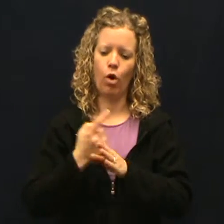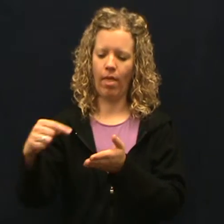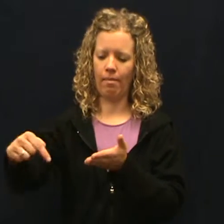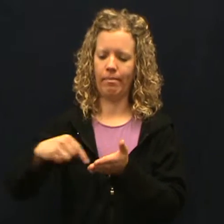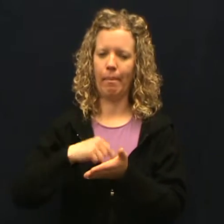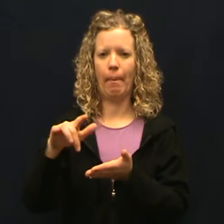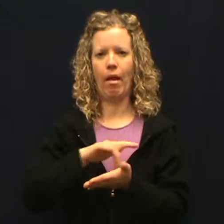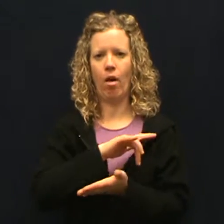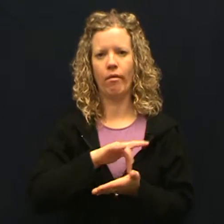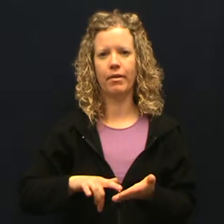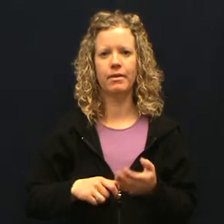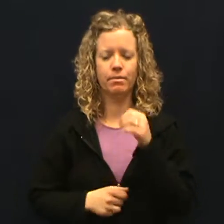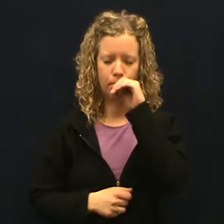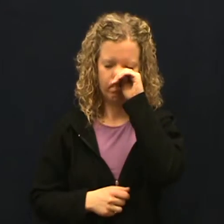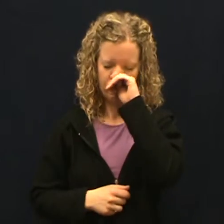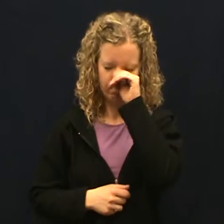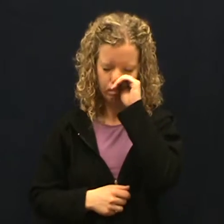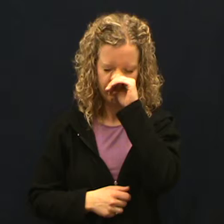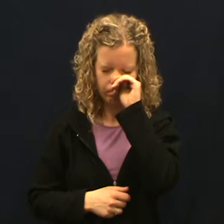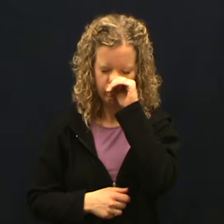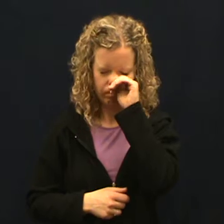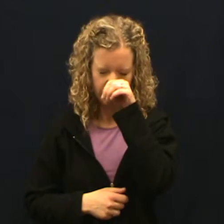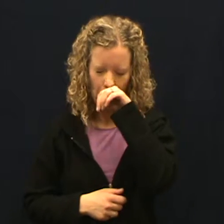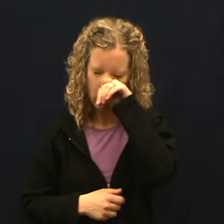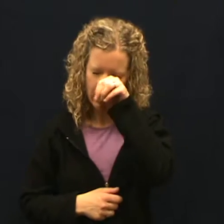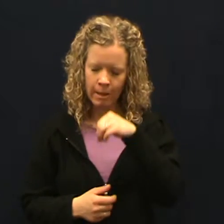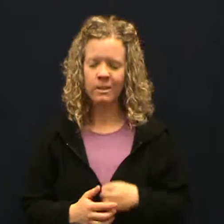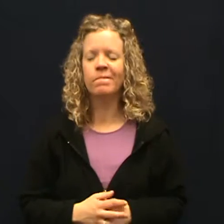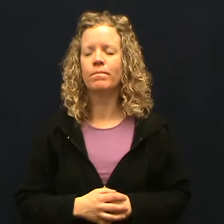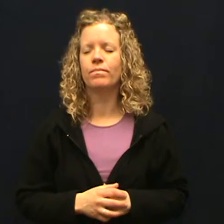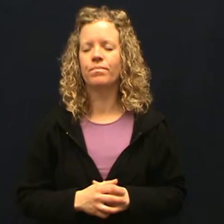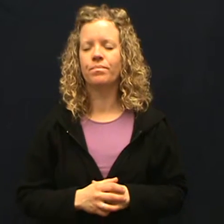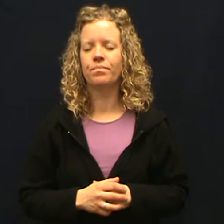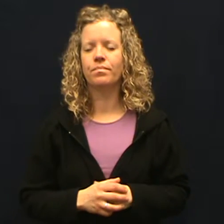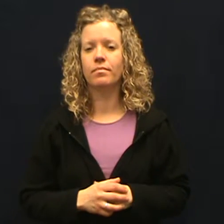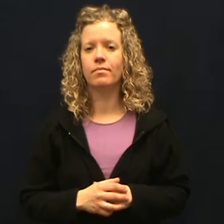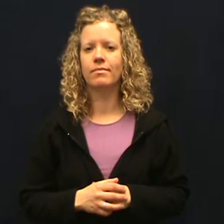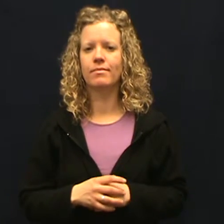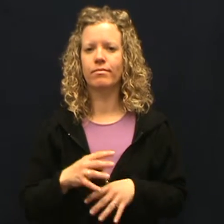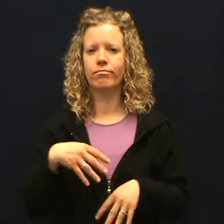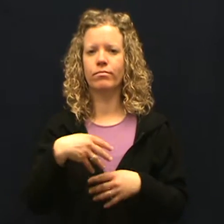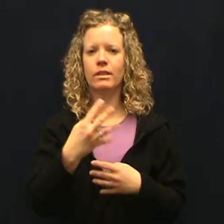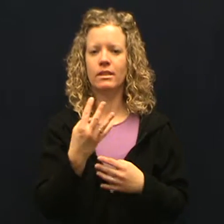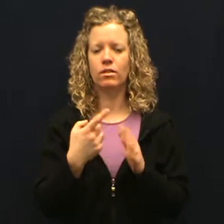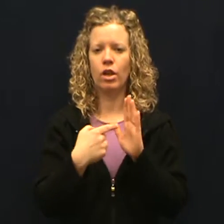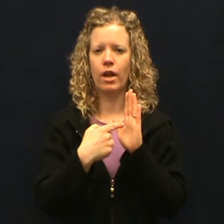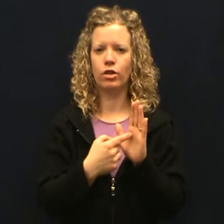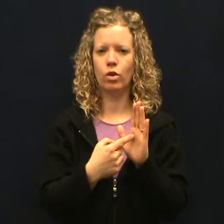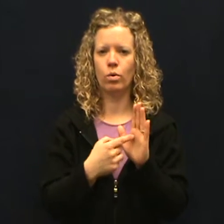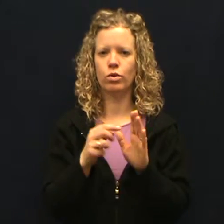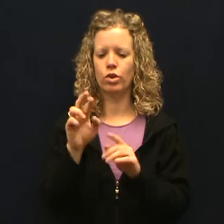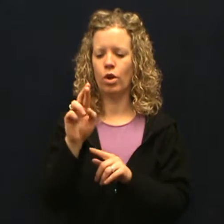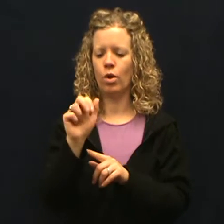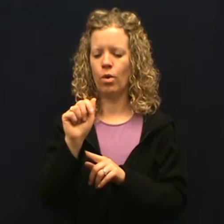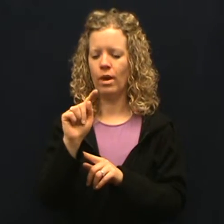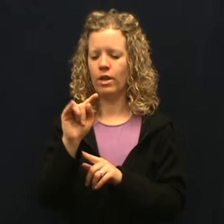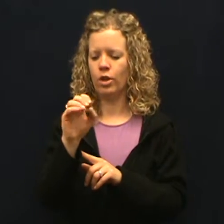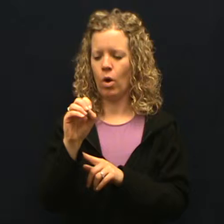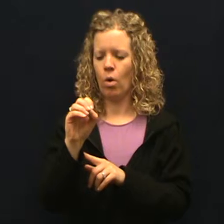that. So we're going to take a look at, here's the ratio, or the receivables turnover ratio is your net sales revenue,